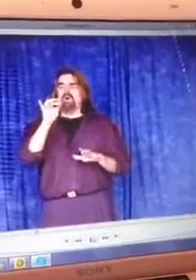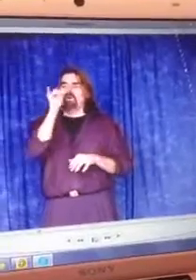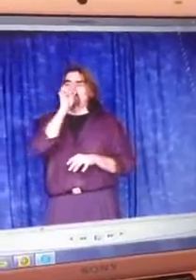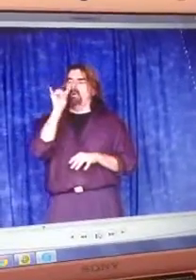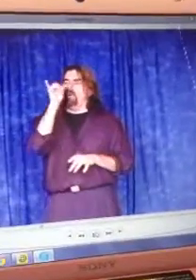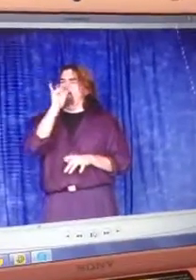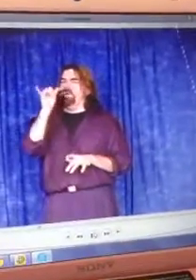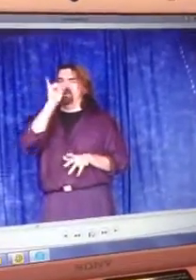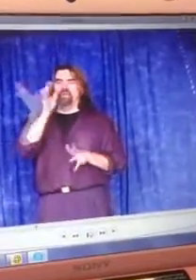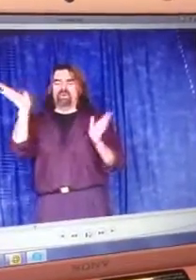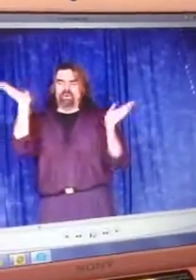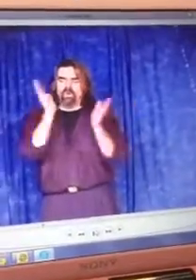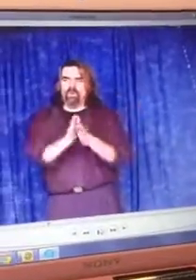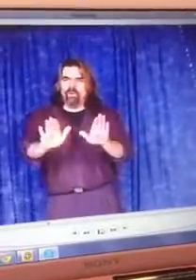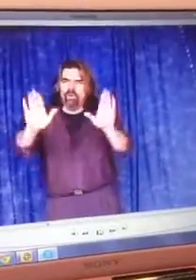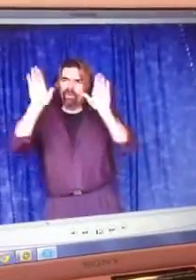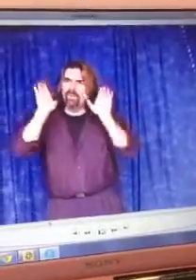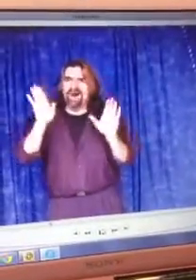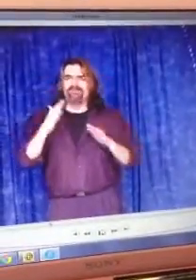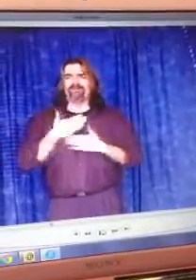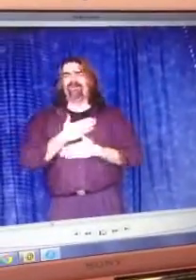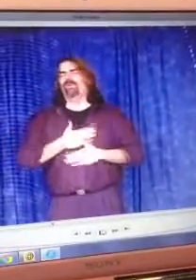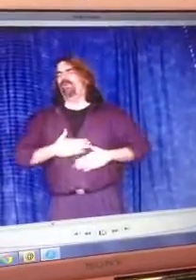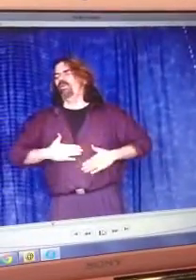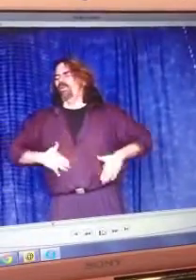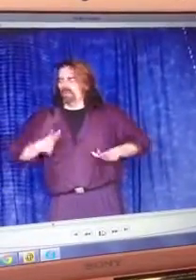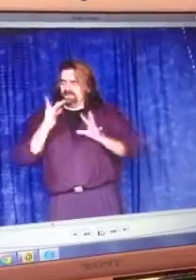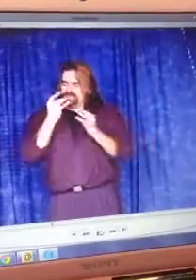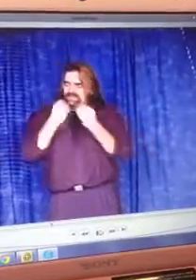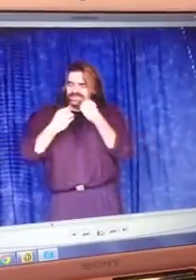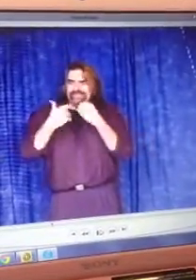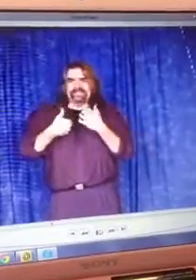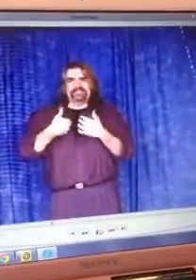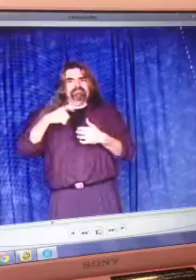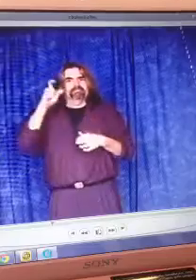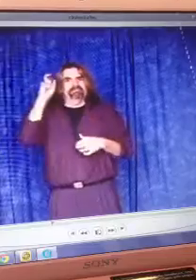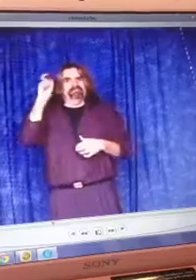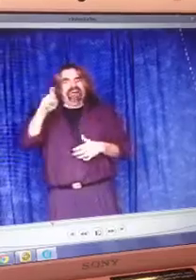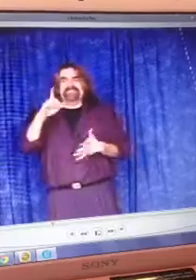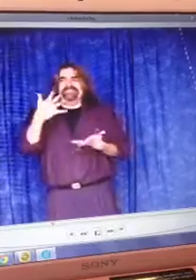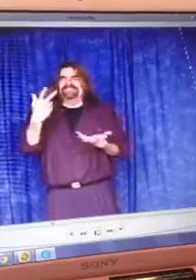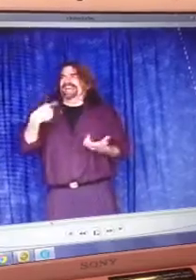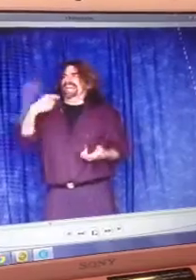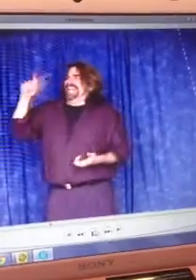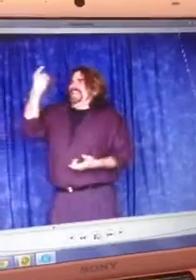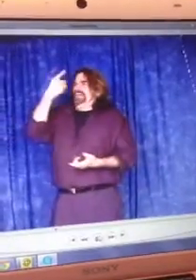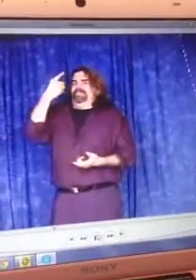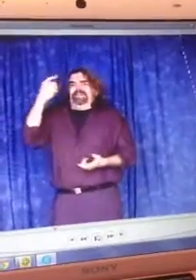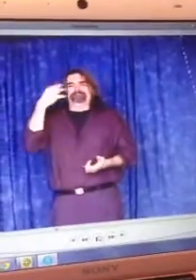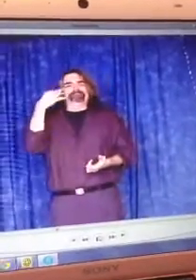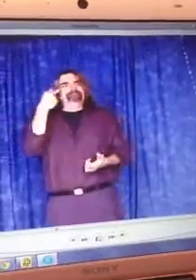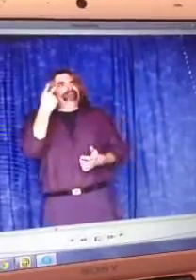barbecue restaurant. He was talking about how the food was so good. It was just great food, and he was eating, and it was really good. And then he